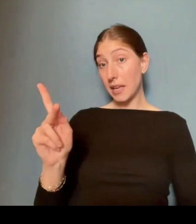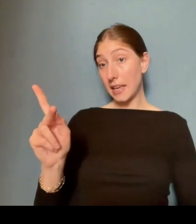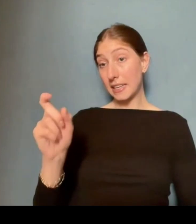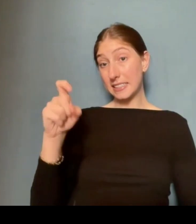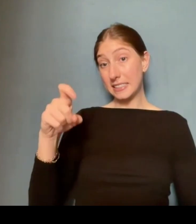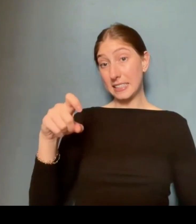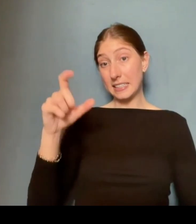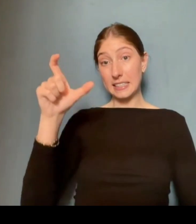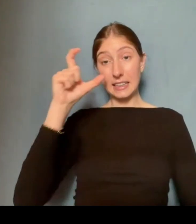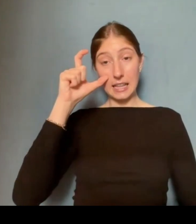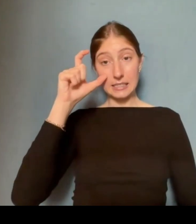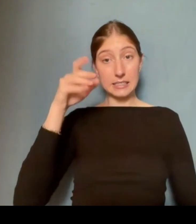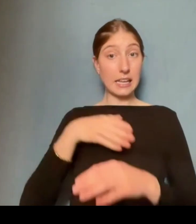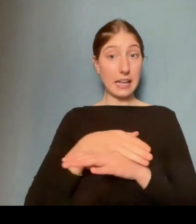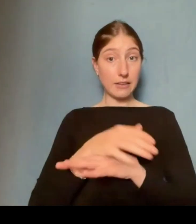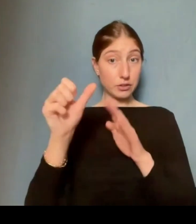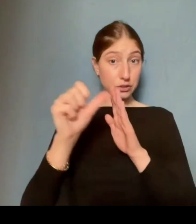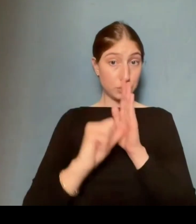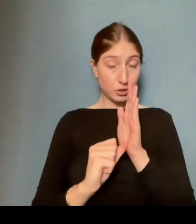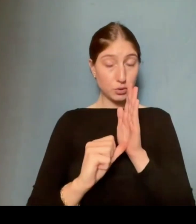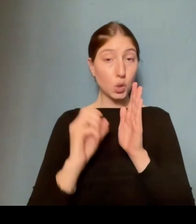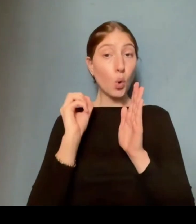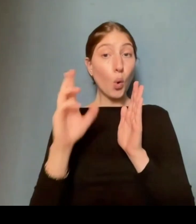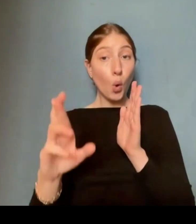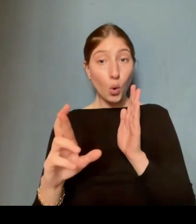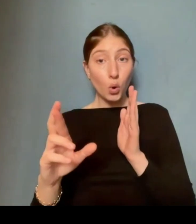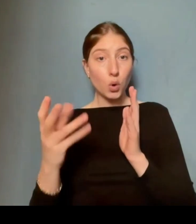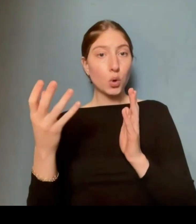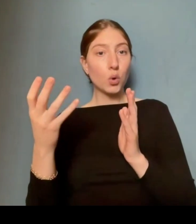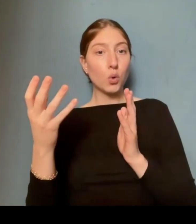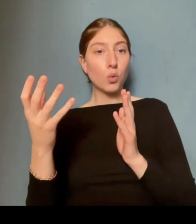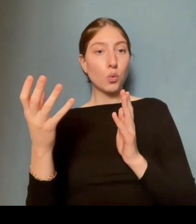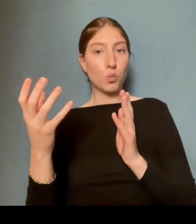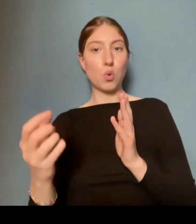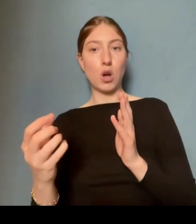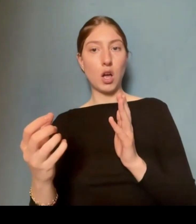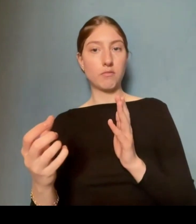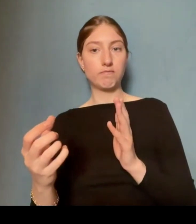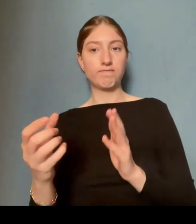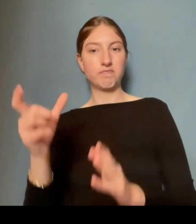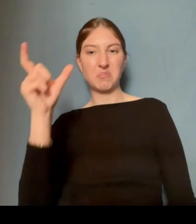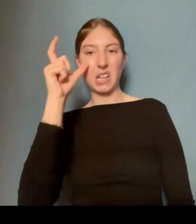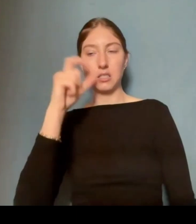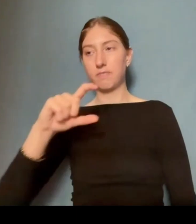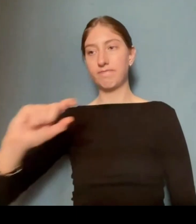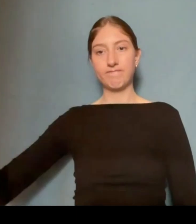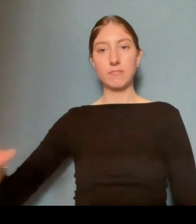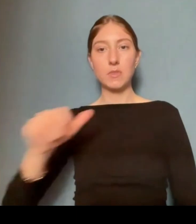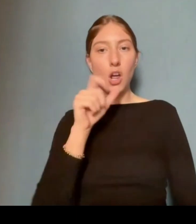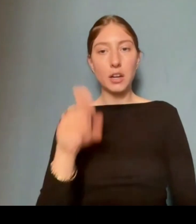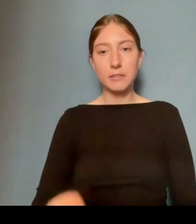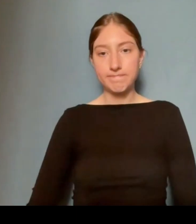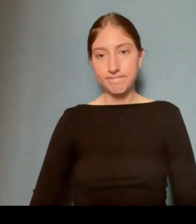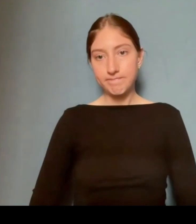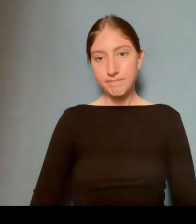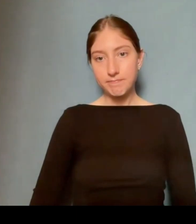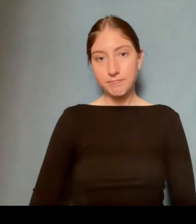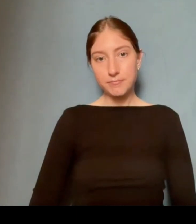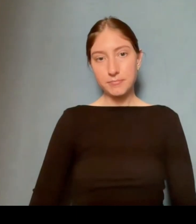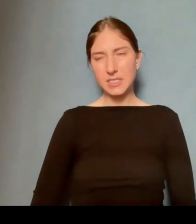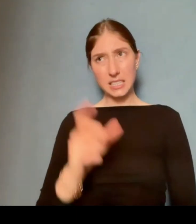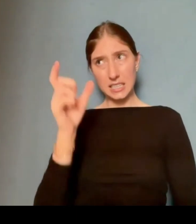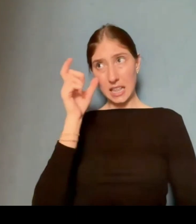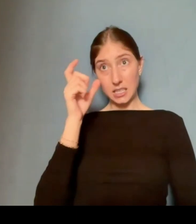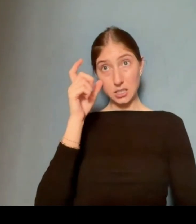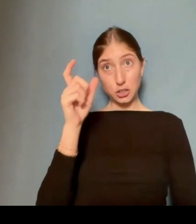after surgery, or do you want to minimize the need for glasses after surgery? And by glasses, you mean